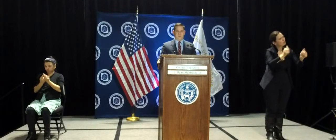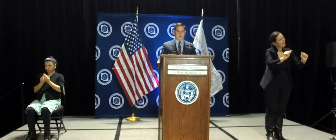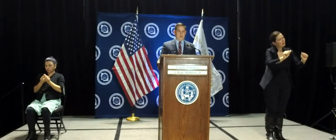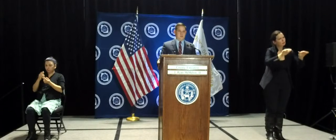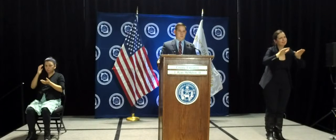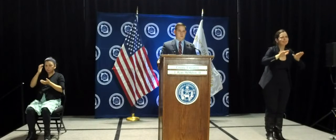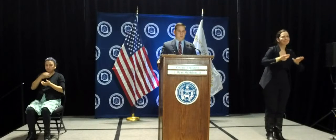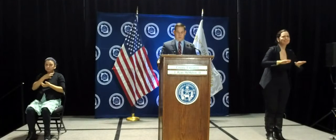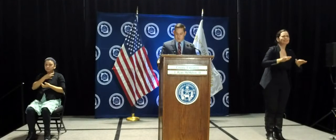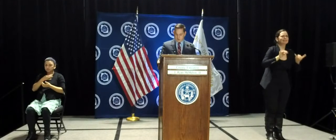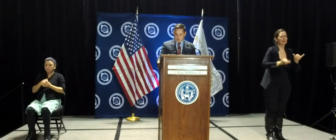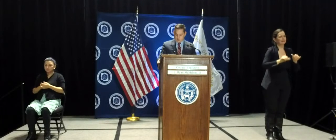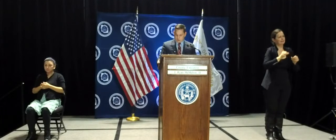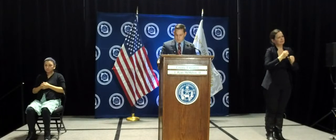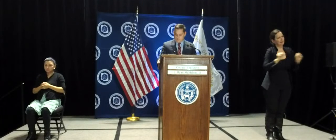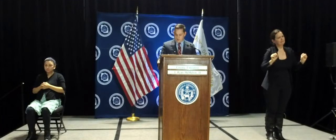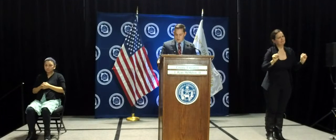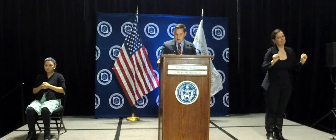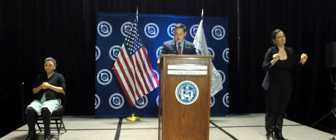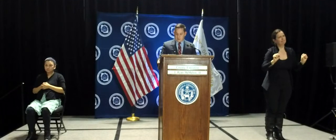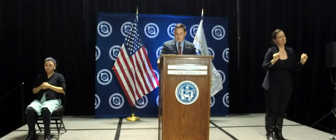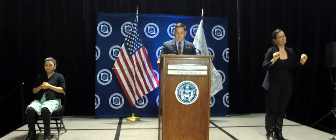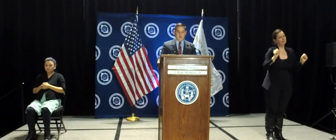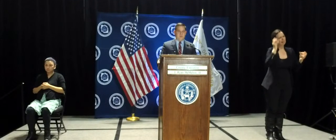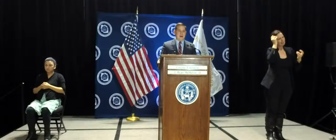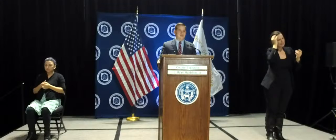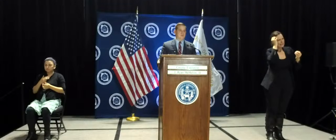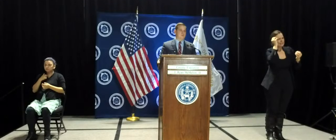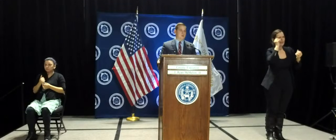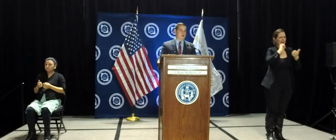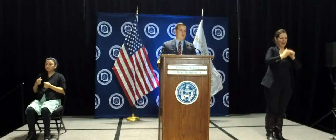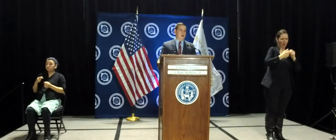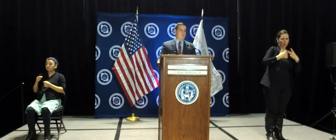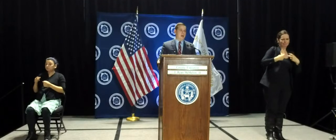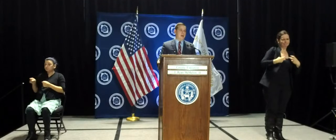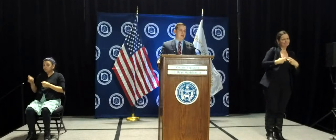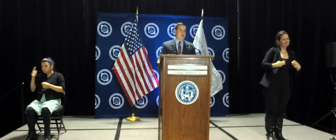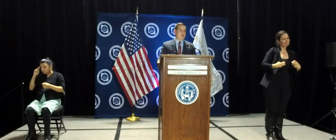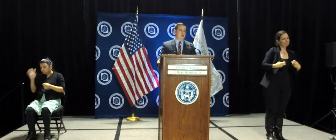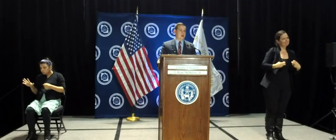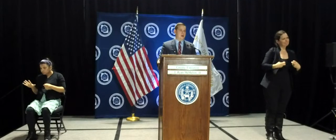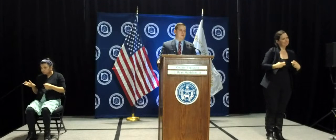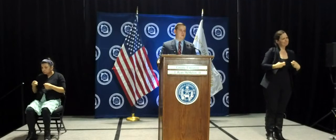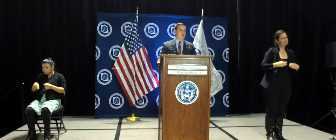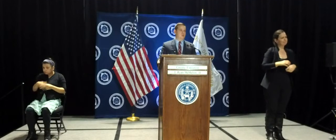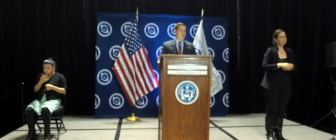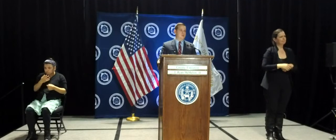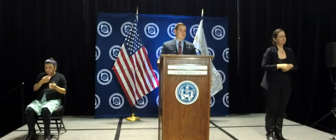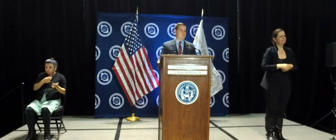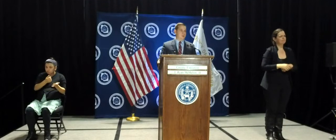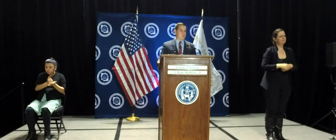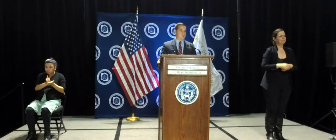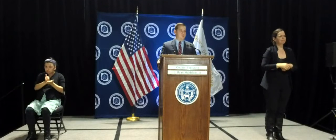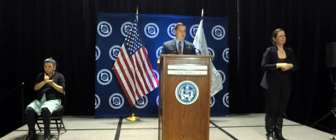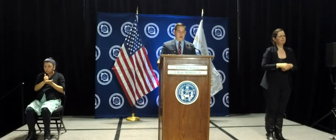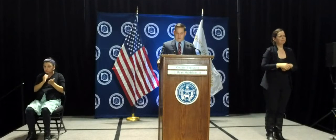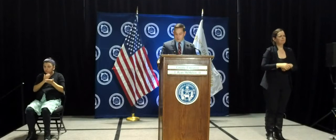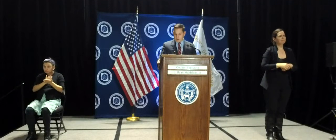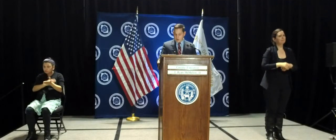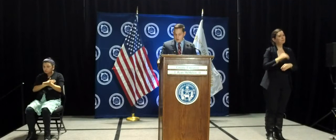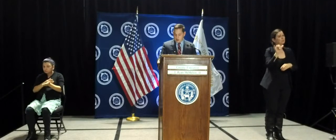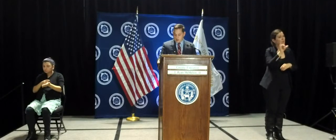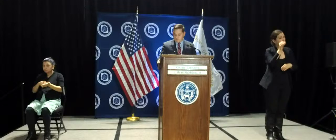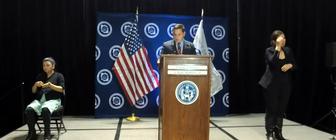logistics but communication piece of pre-registration. This will be a massive campaign to do this and put this